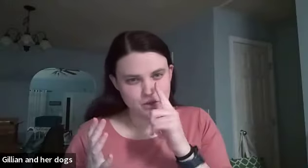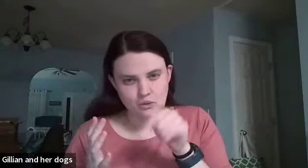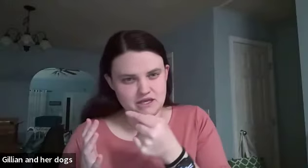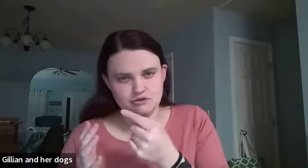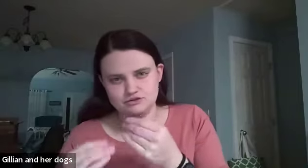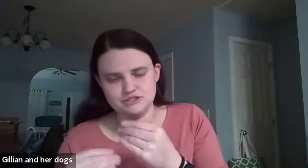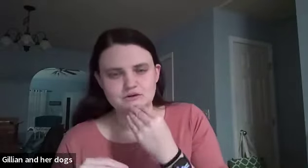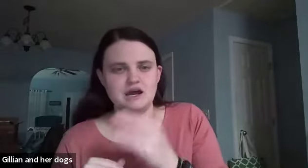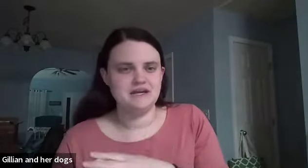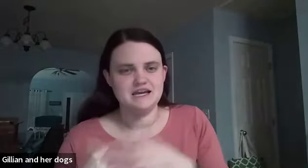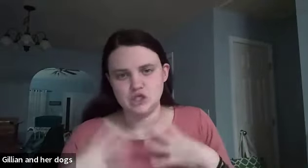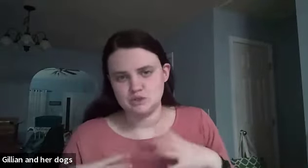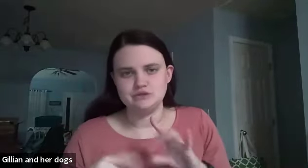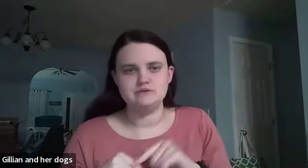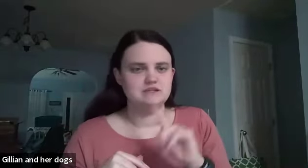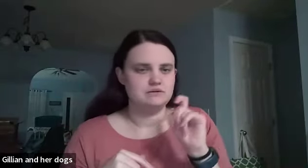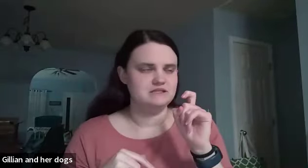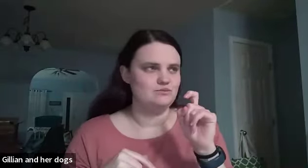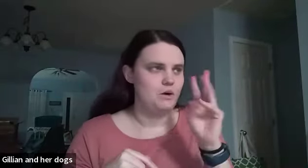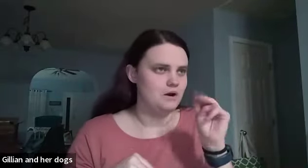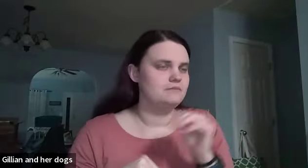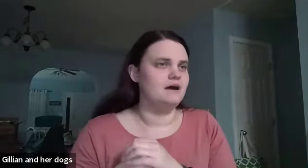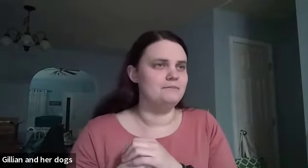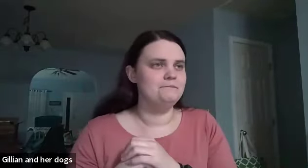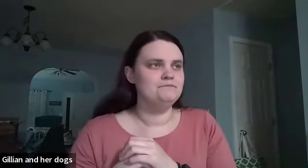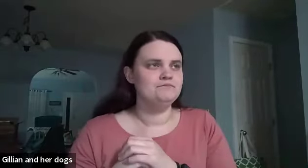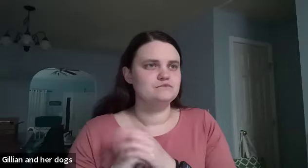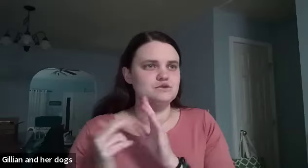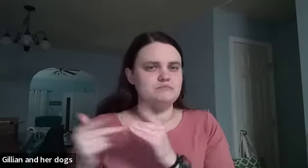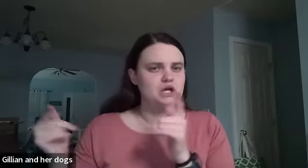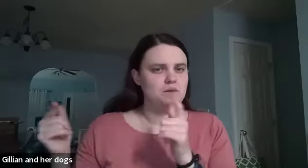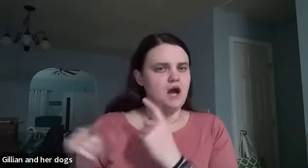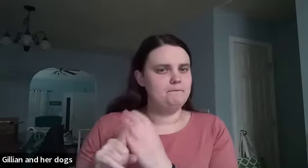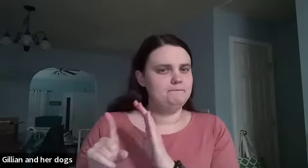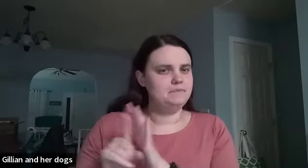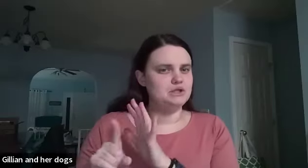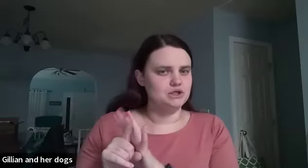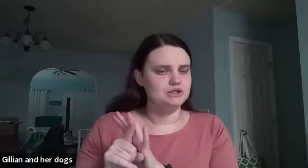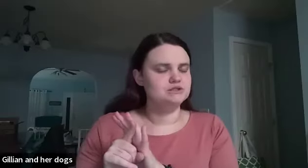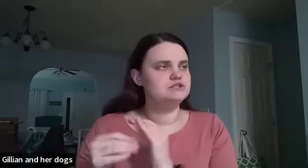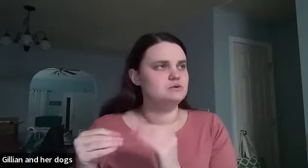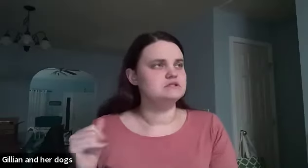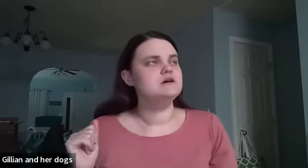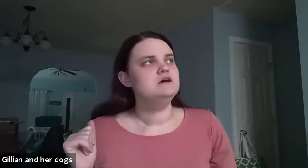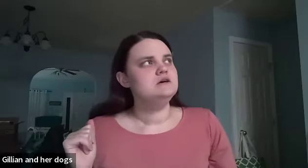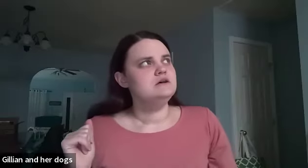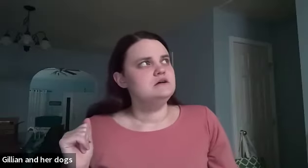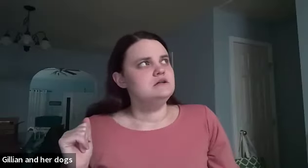necessarily only a grocery store. It has clothes too, and so is Walmart. The bigger popular stores.